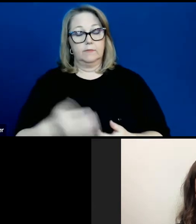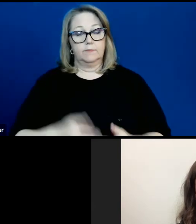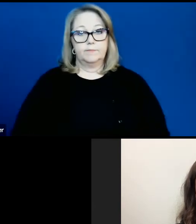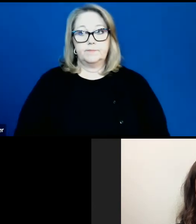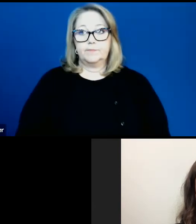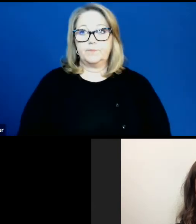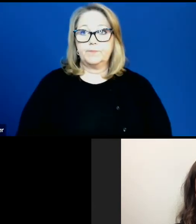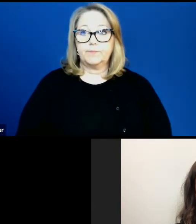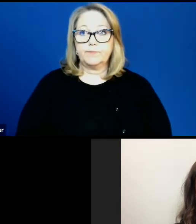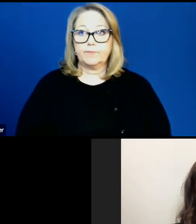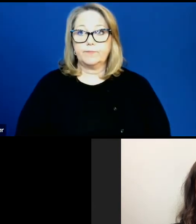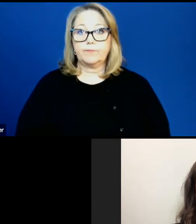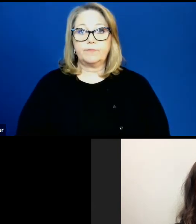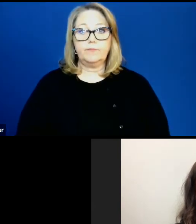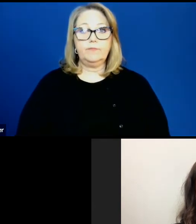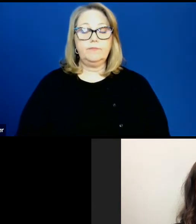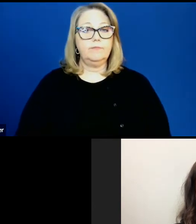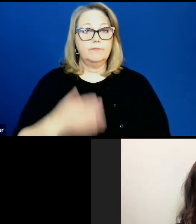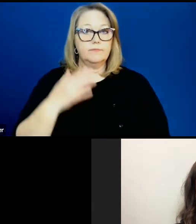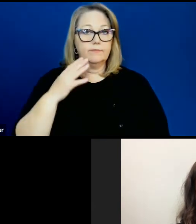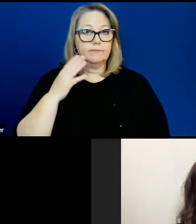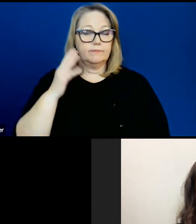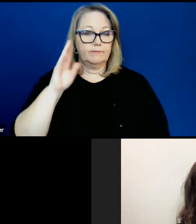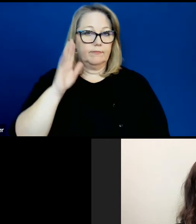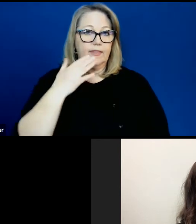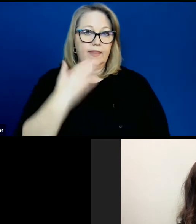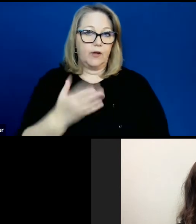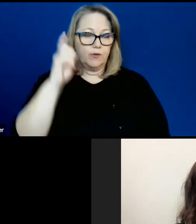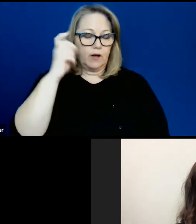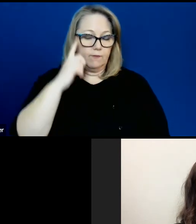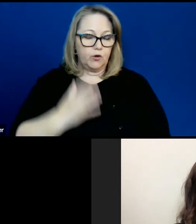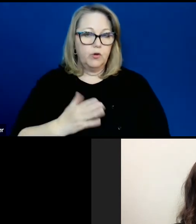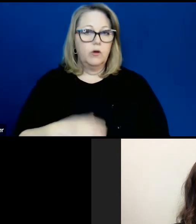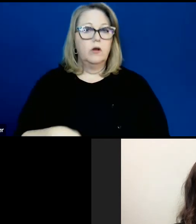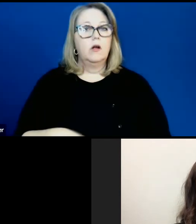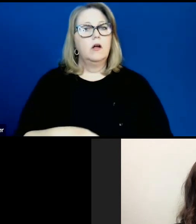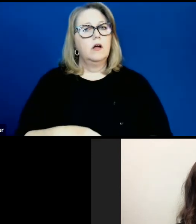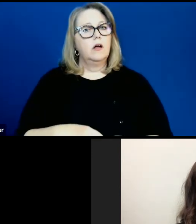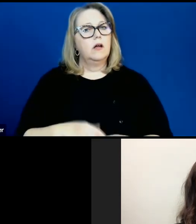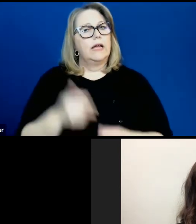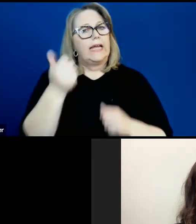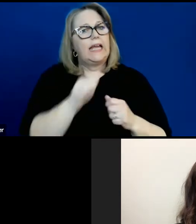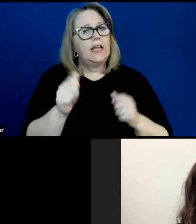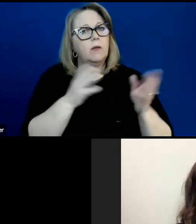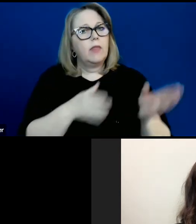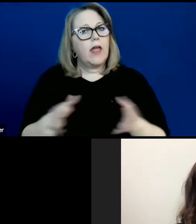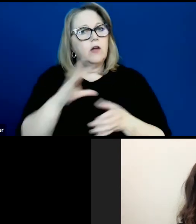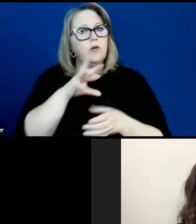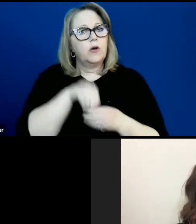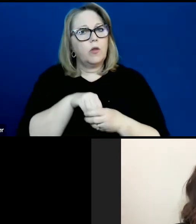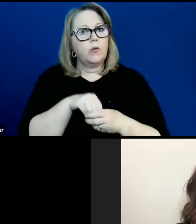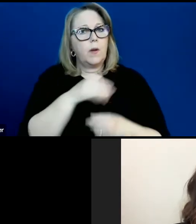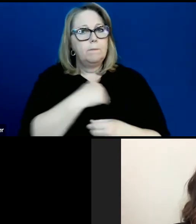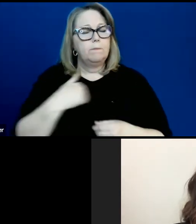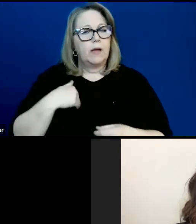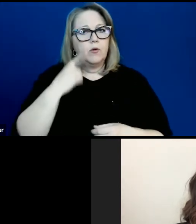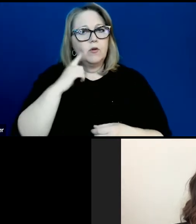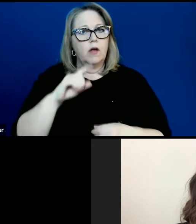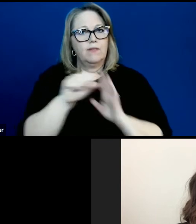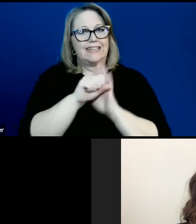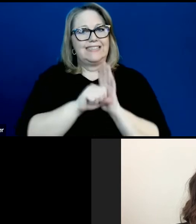Great. Thank you so much, Governor and Shannon for taking the question. I wanted to ask, is there any plan to include members of the state legislature in the